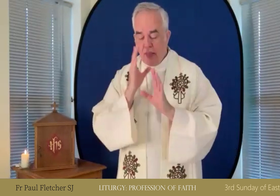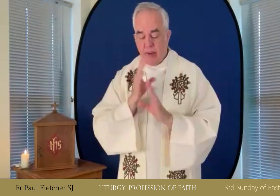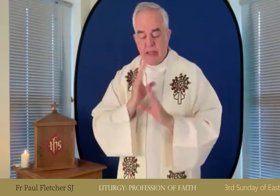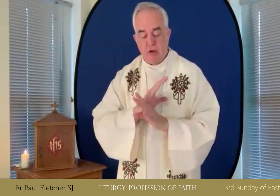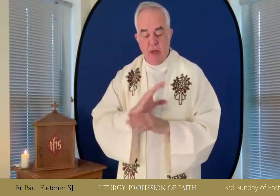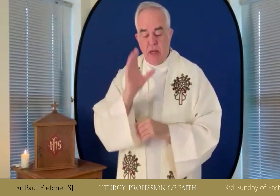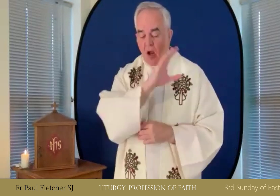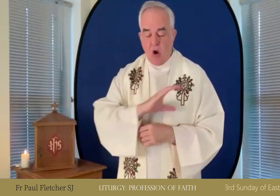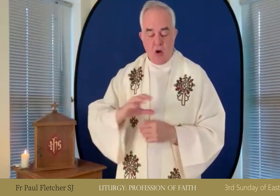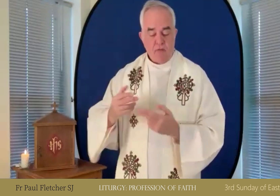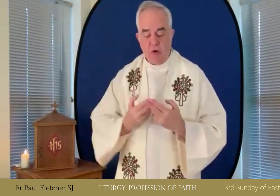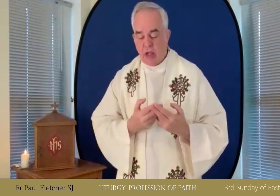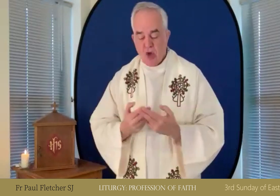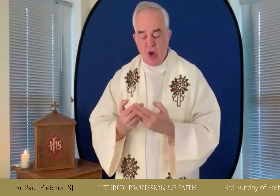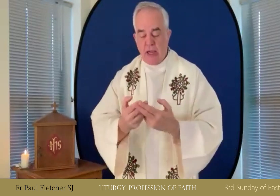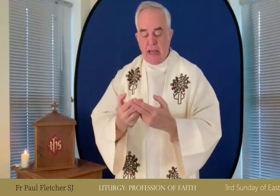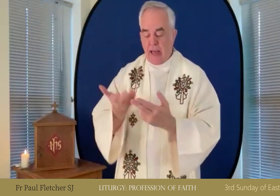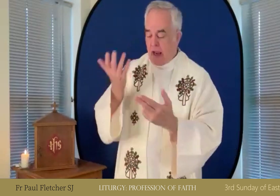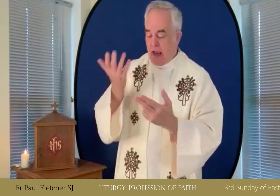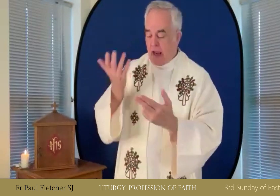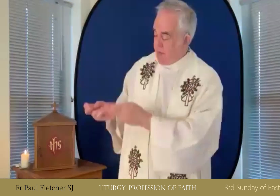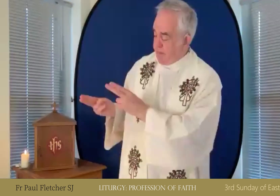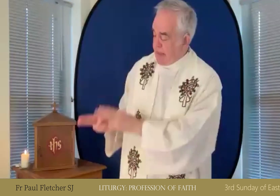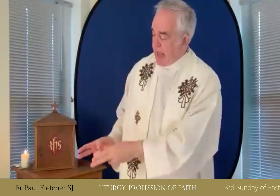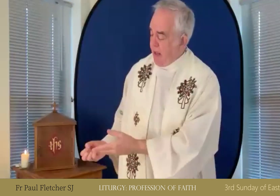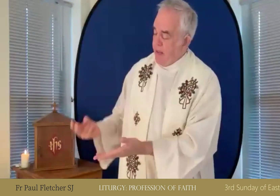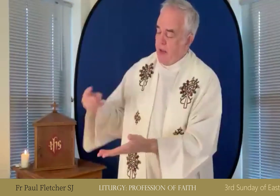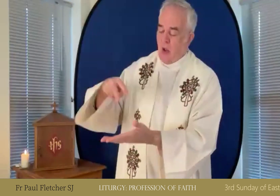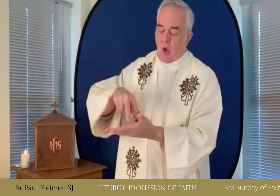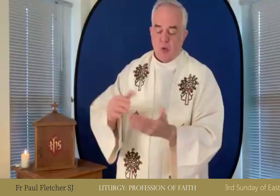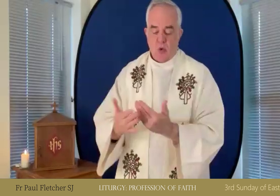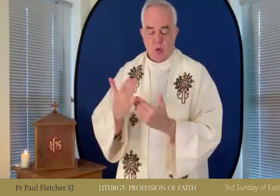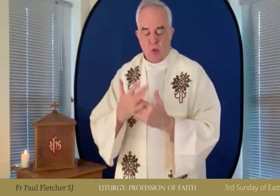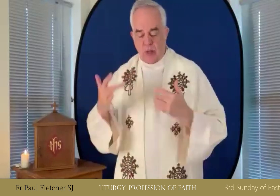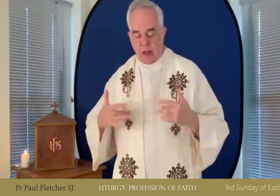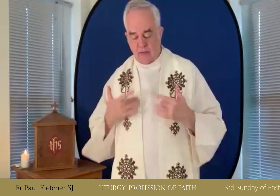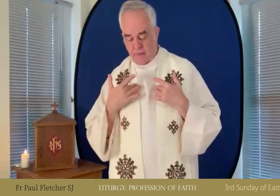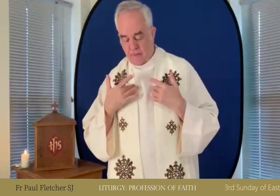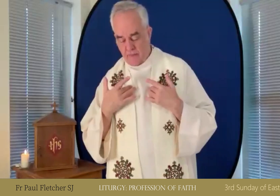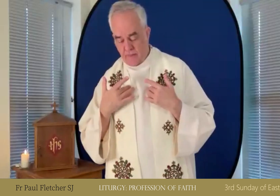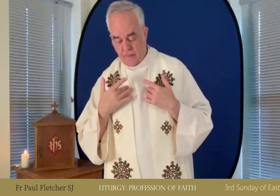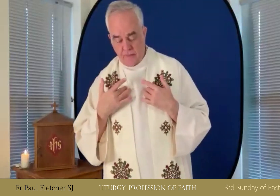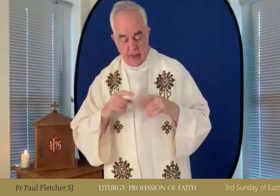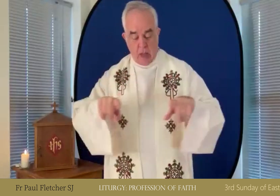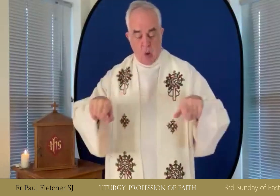in the mystery of Christ's journey from death to new life.